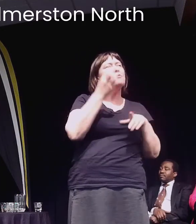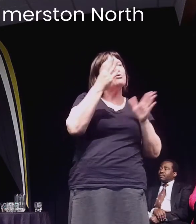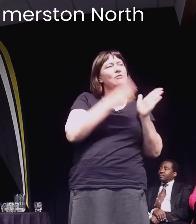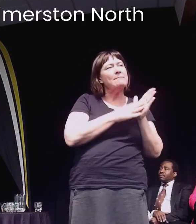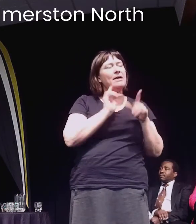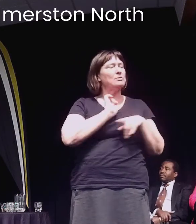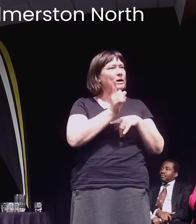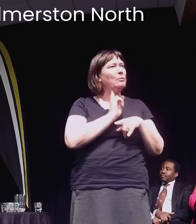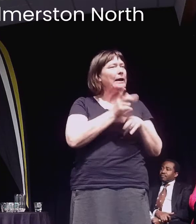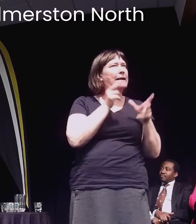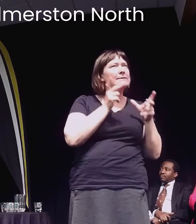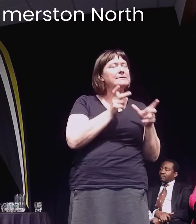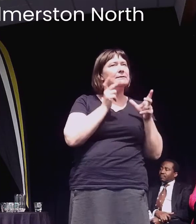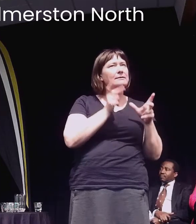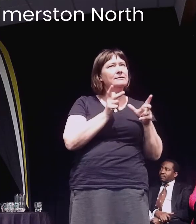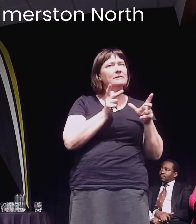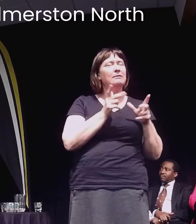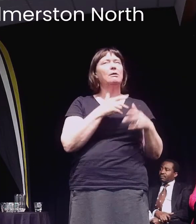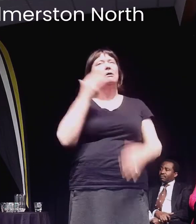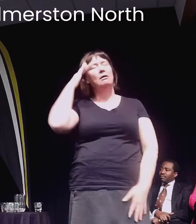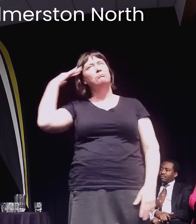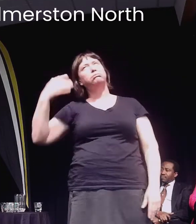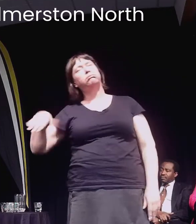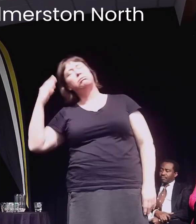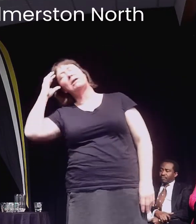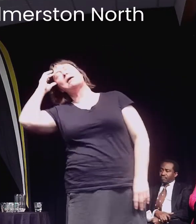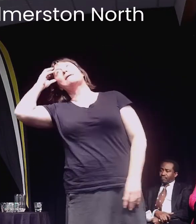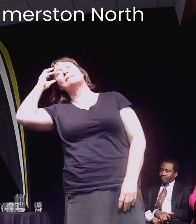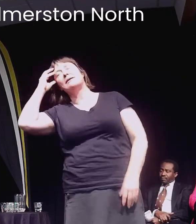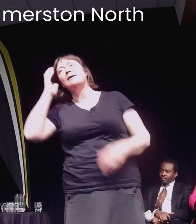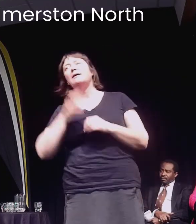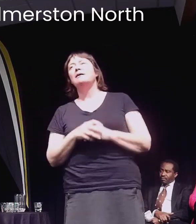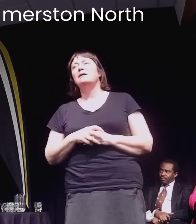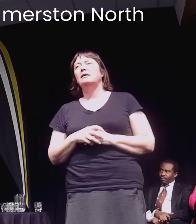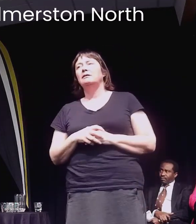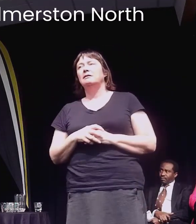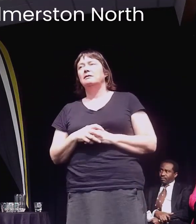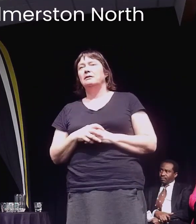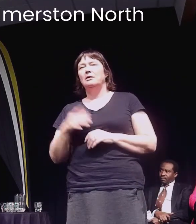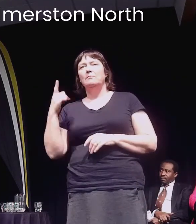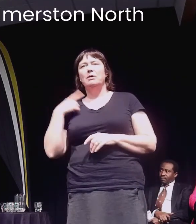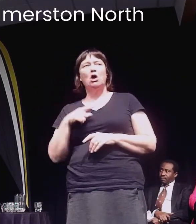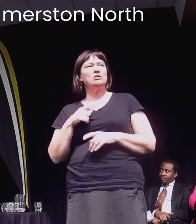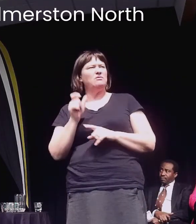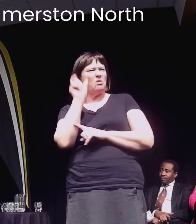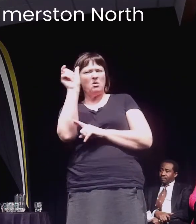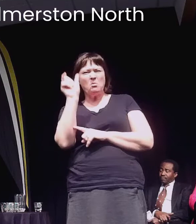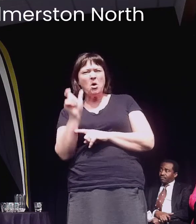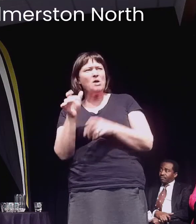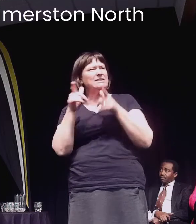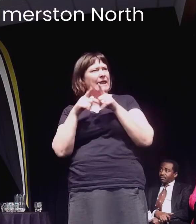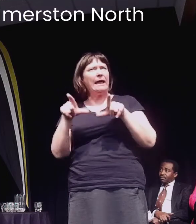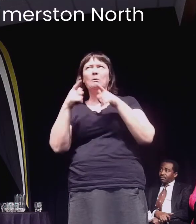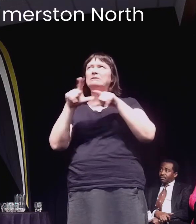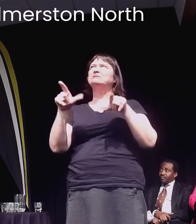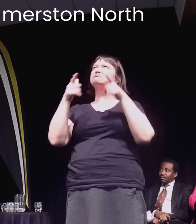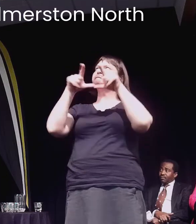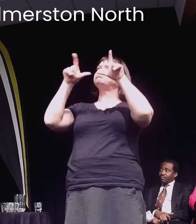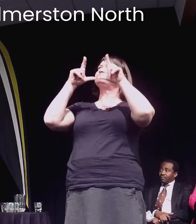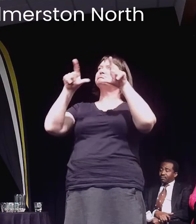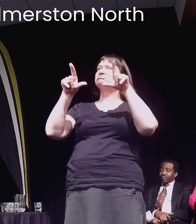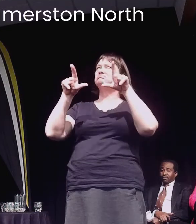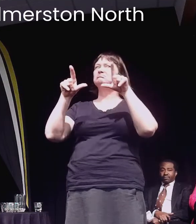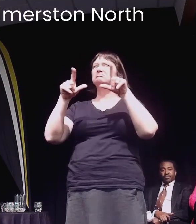there and I had a massive headache after that. And because of the terminology and the language and being a